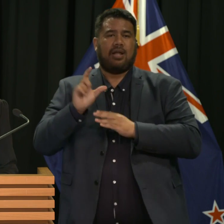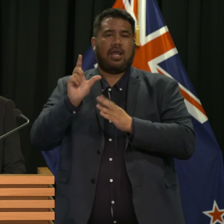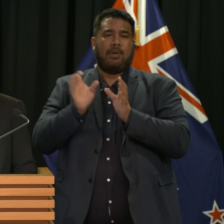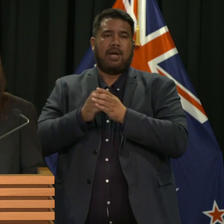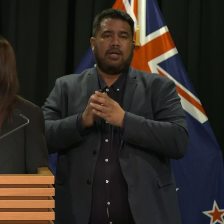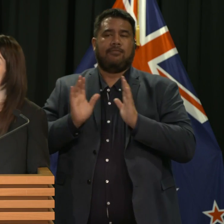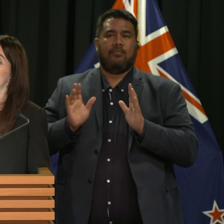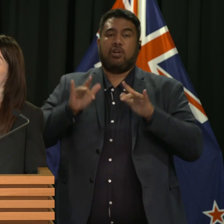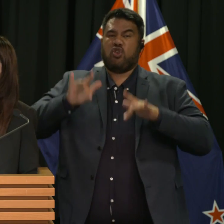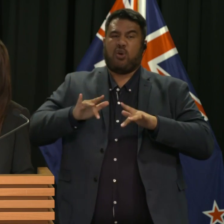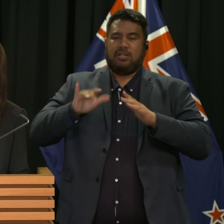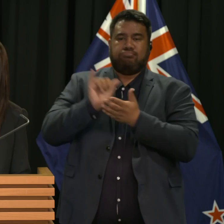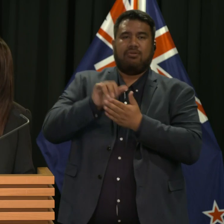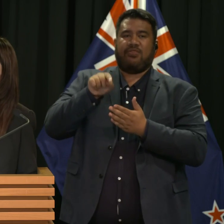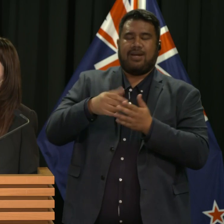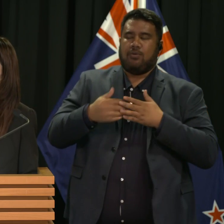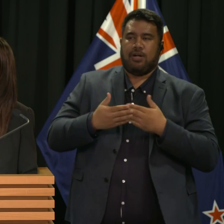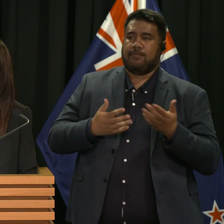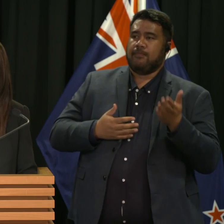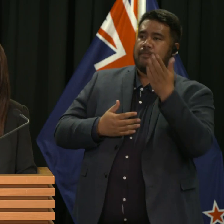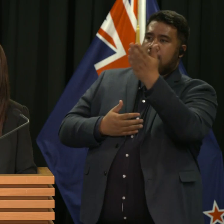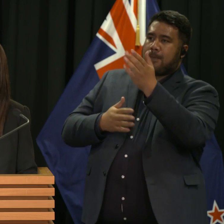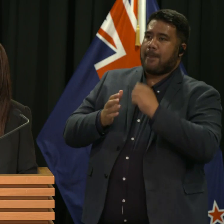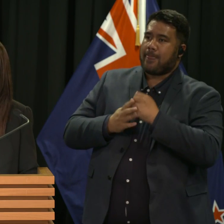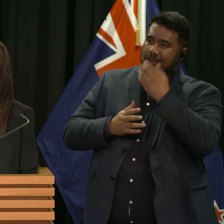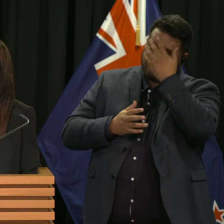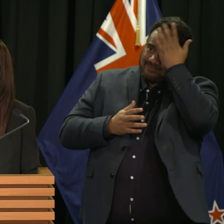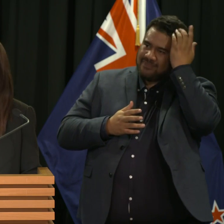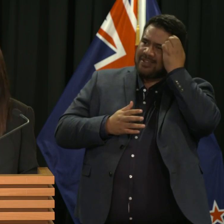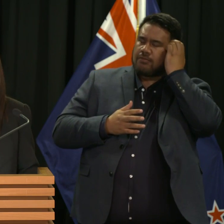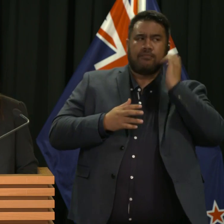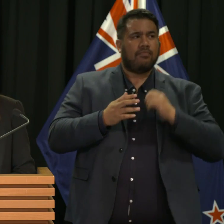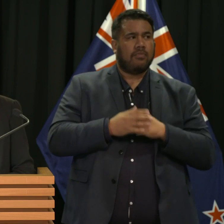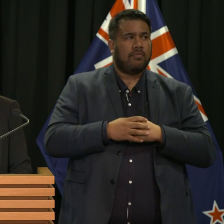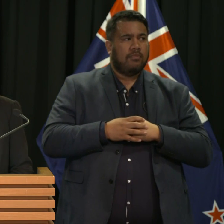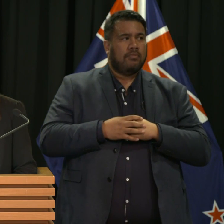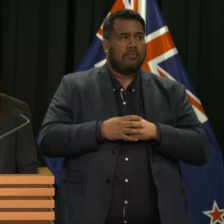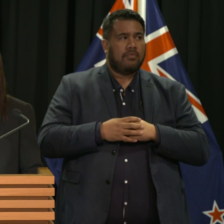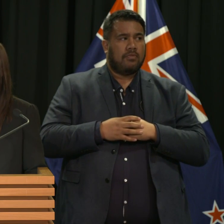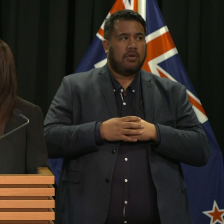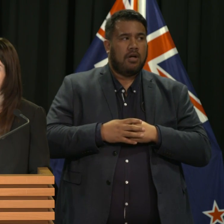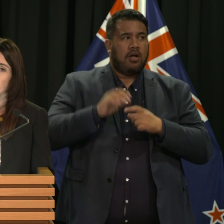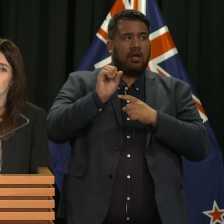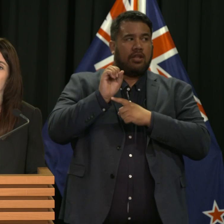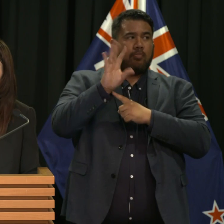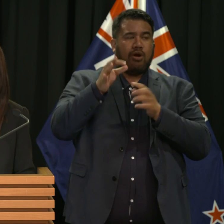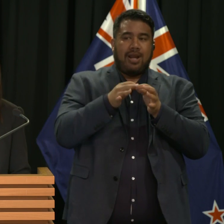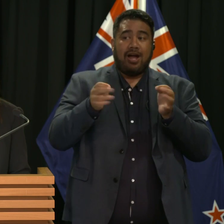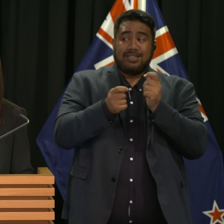or finalised. So will the bright line test remain at 5 years? That remains unchanged. Have you ruled